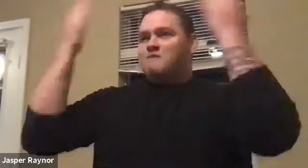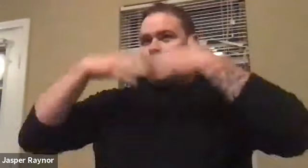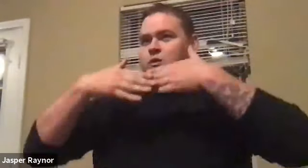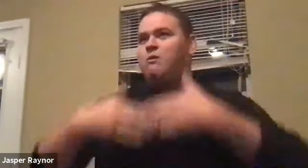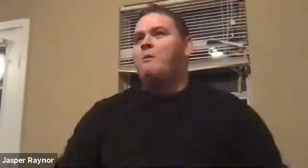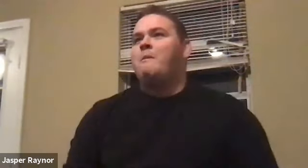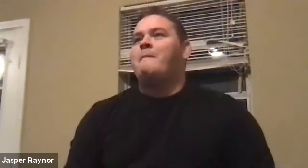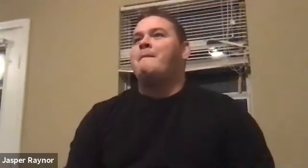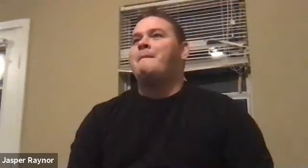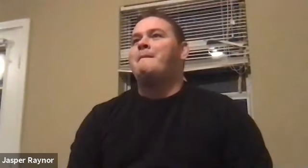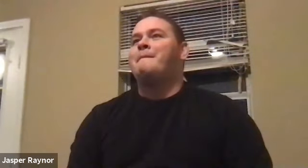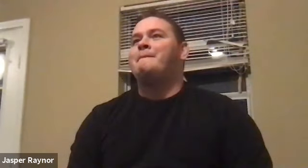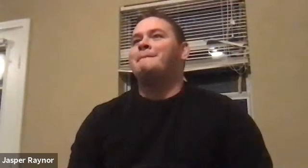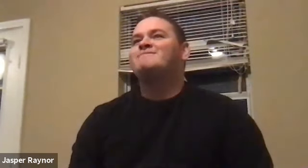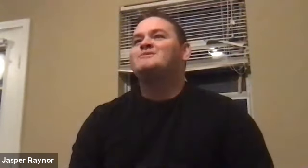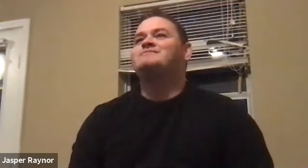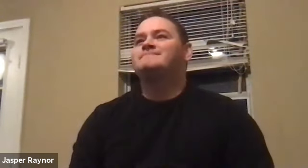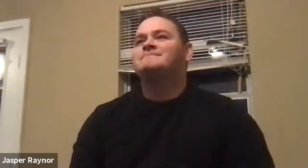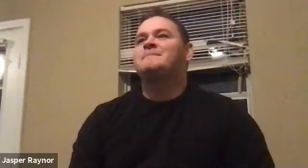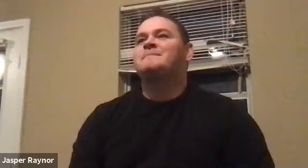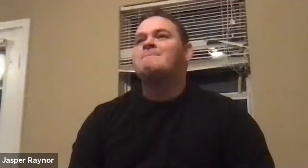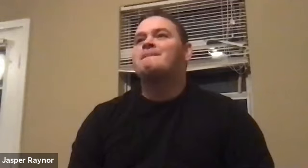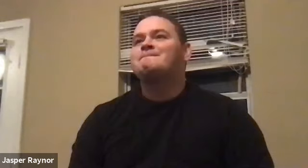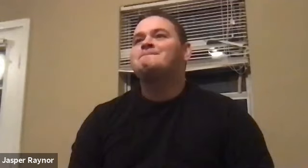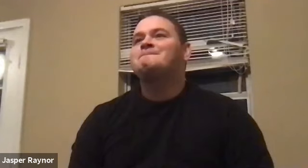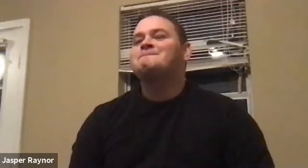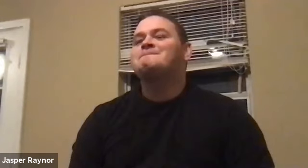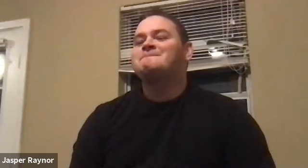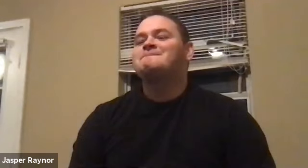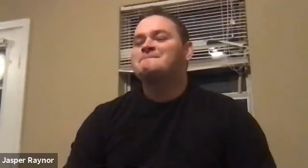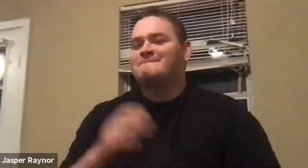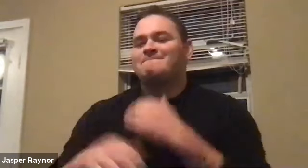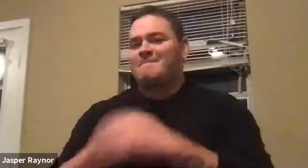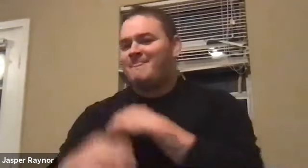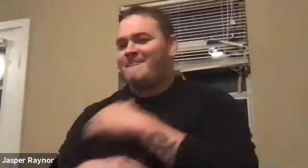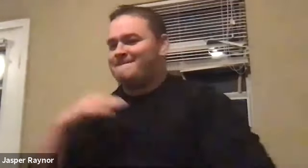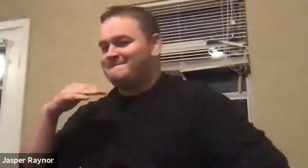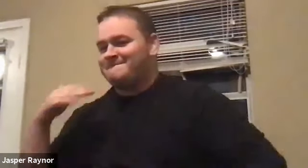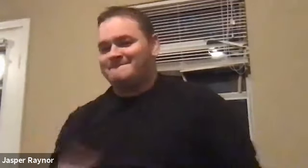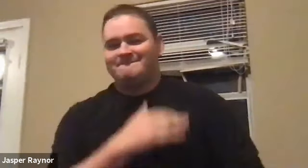Skip. Oh Lord.